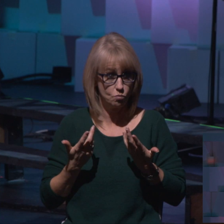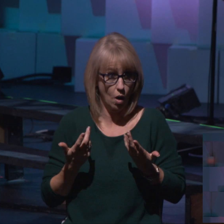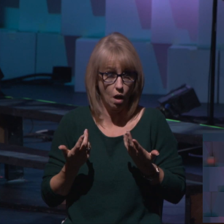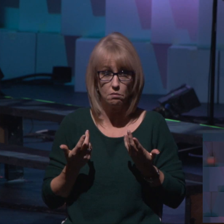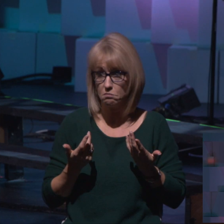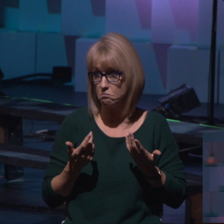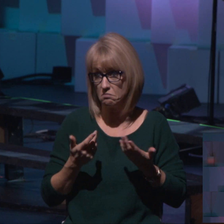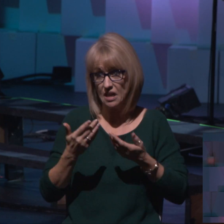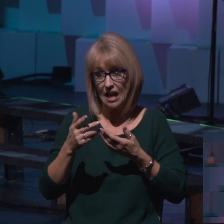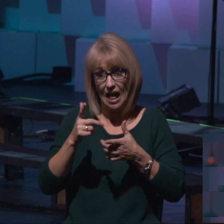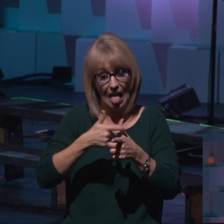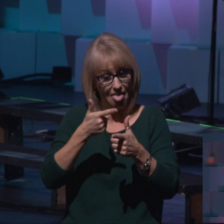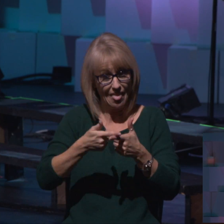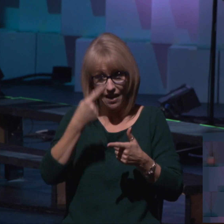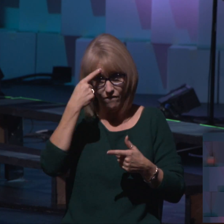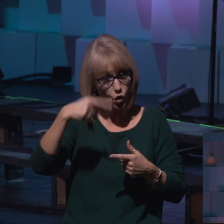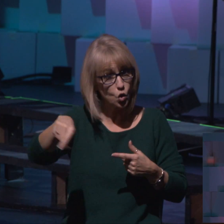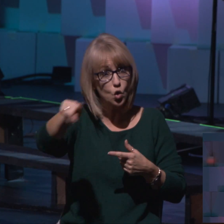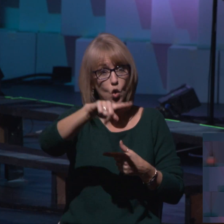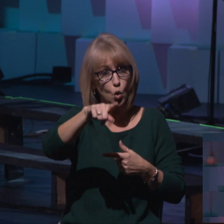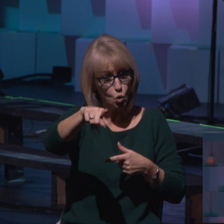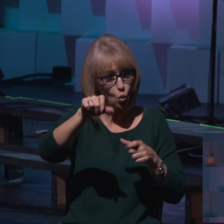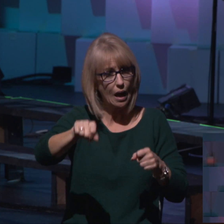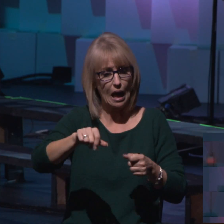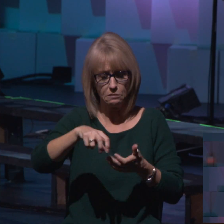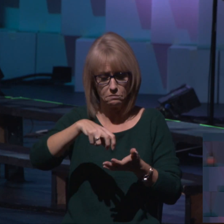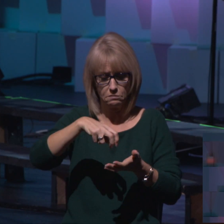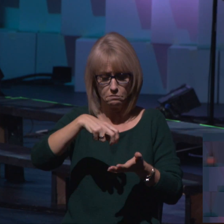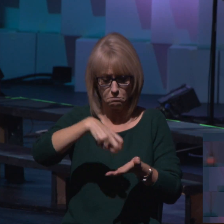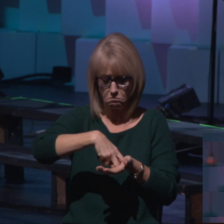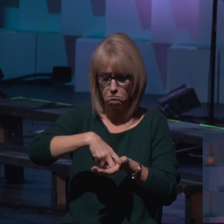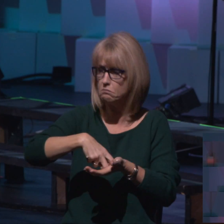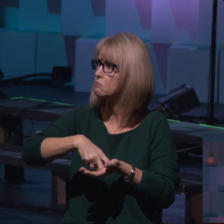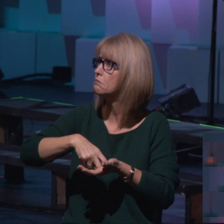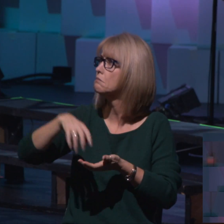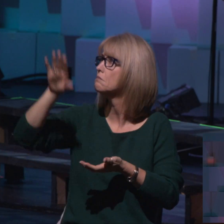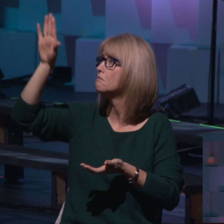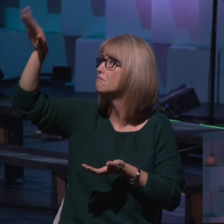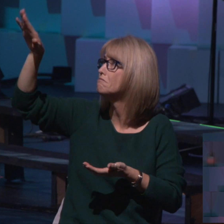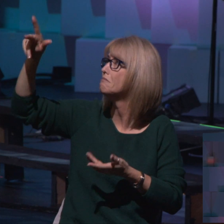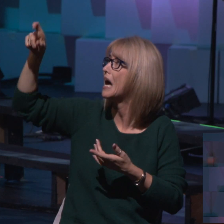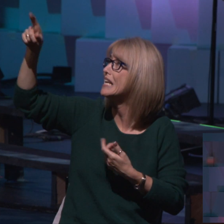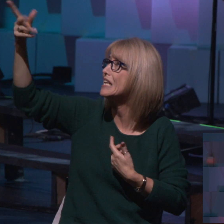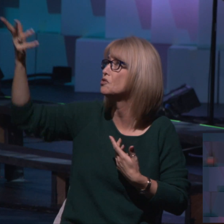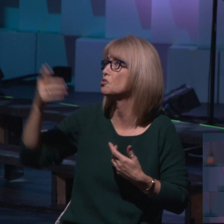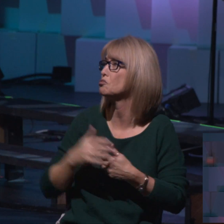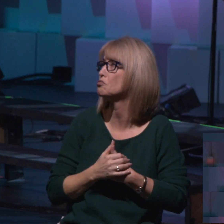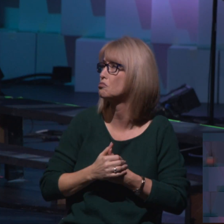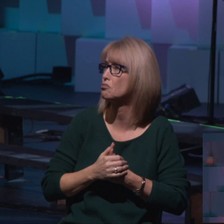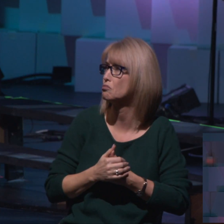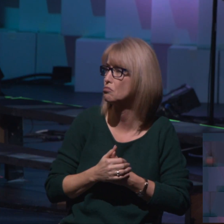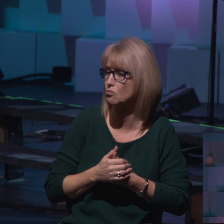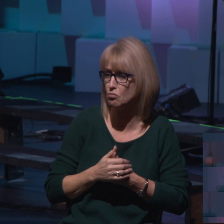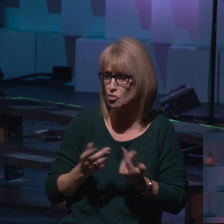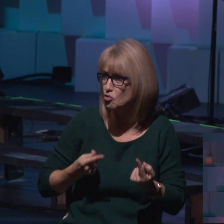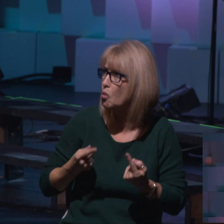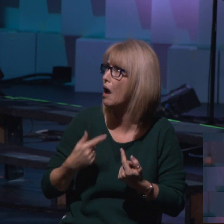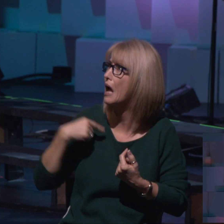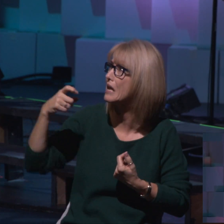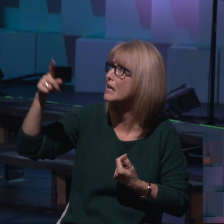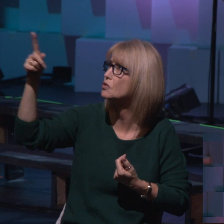just to turn to God and say, God, I need you. And surrender. But sometimes we still have a hard time